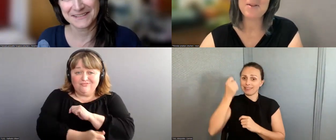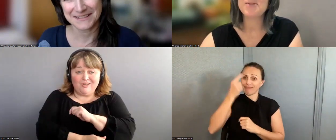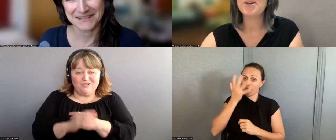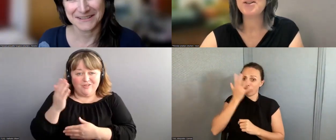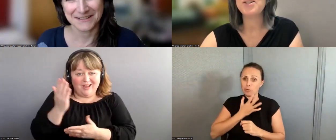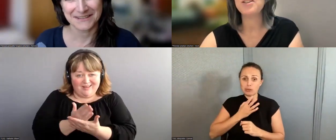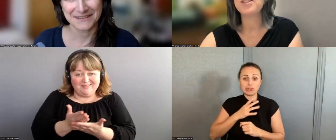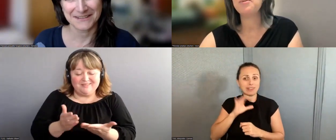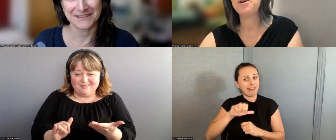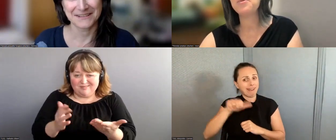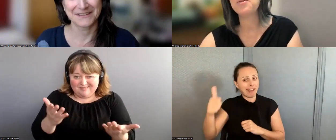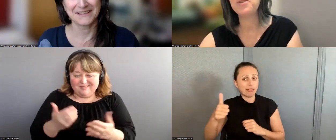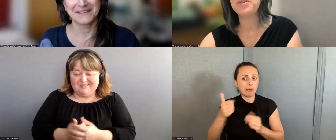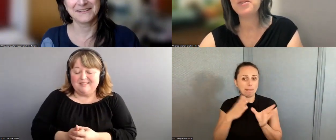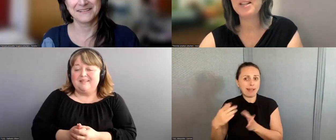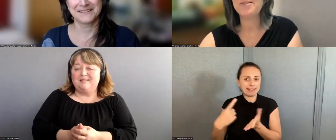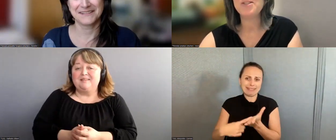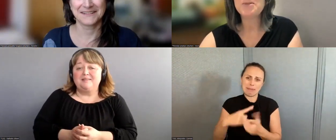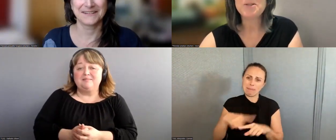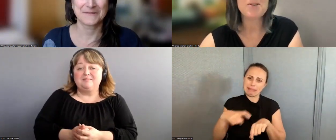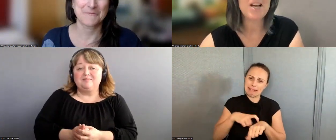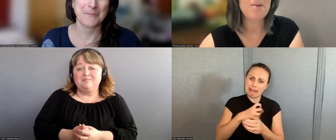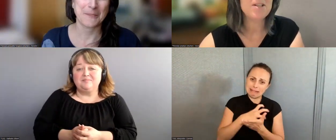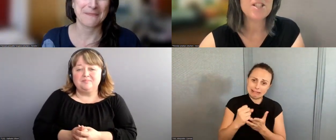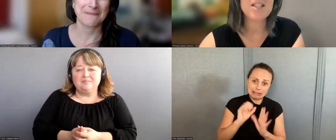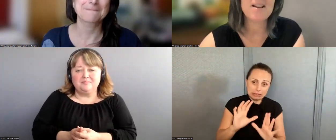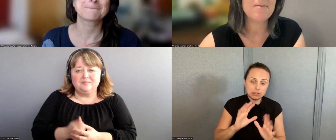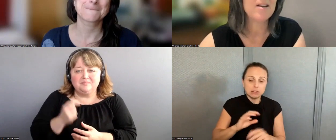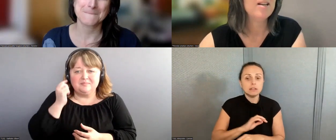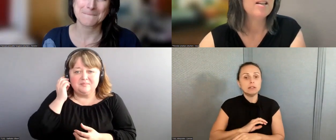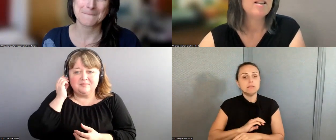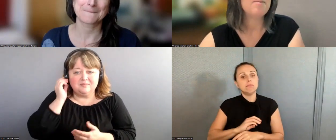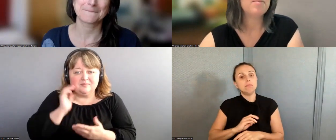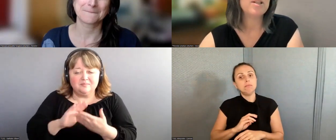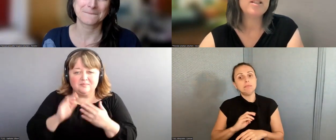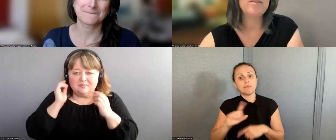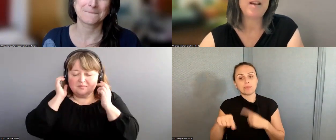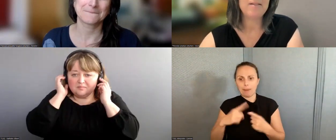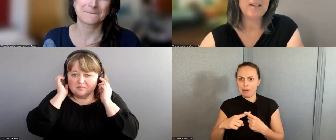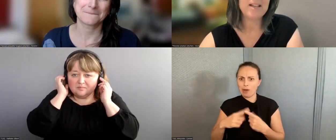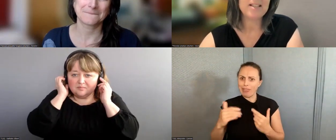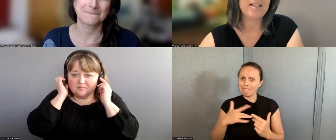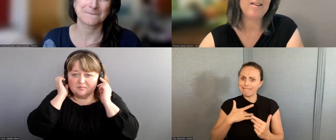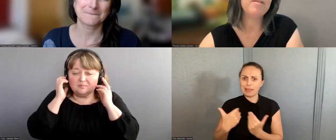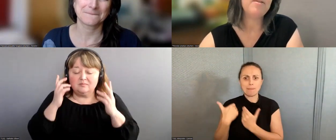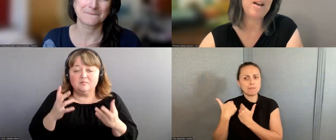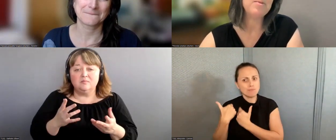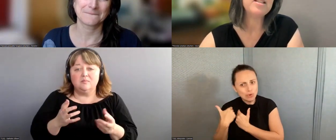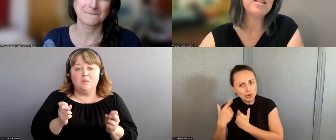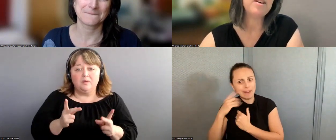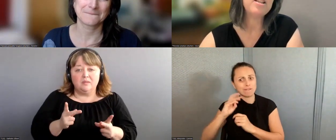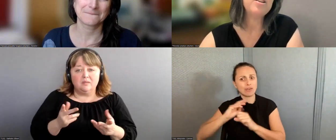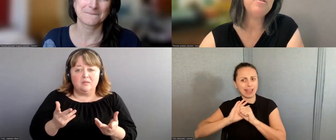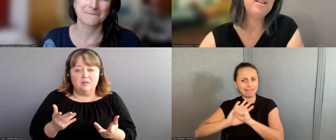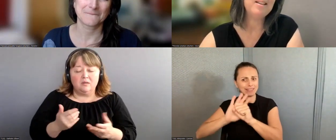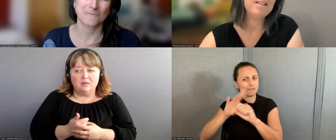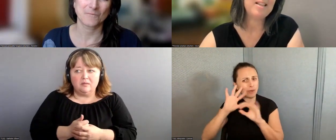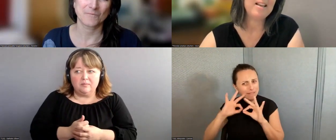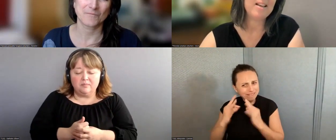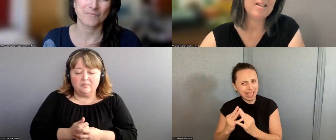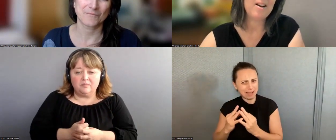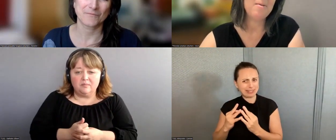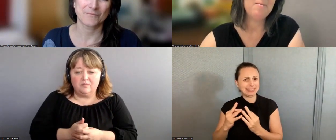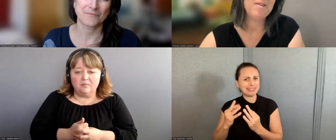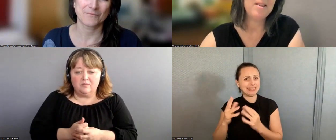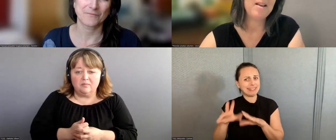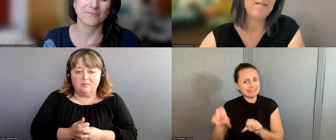piece we were going to talk about, but we don't have too much more time, but just that burden of advocacy on families, the fact that you needed to take